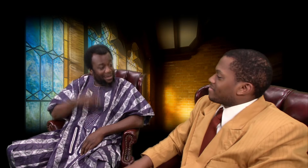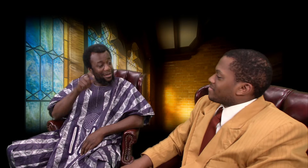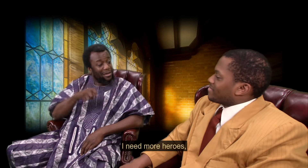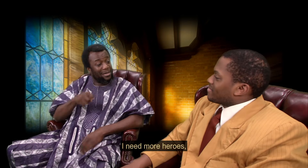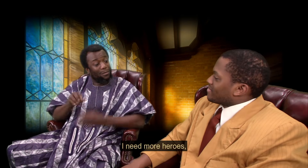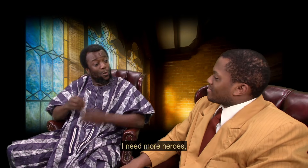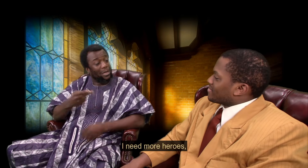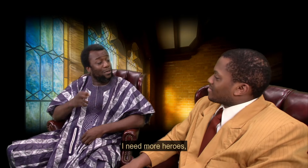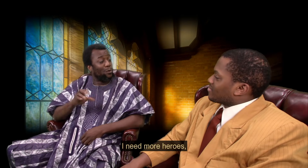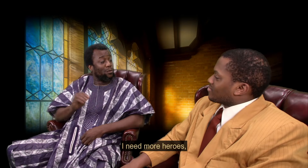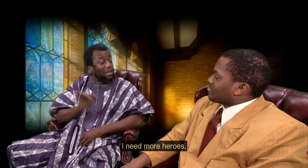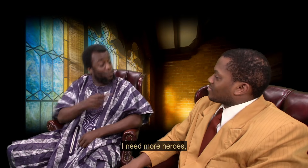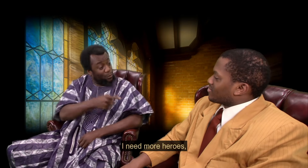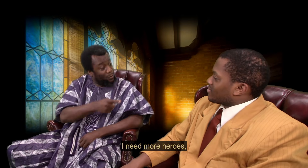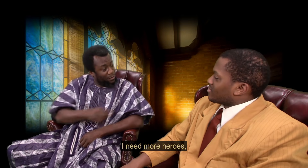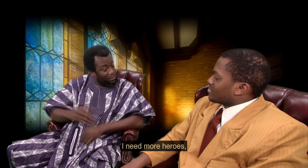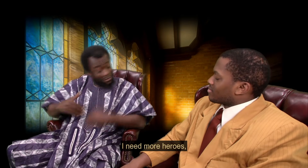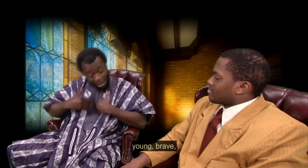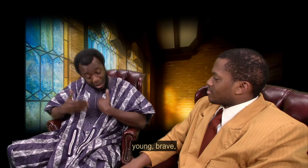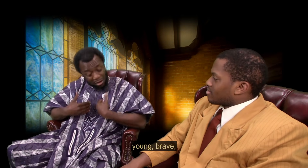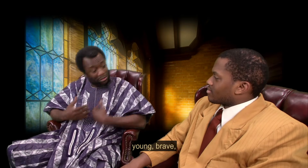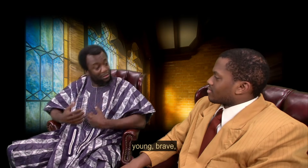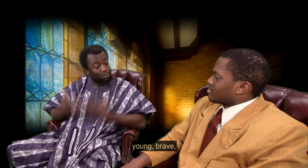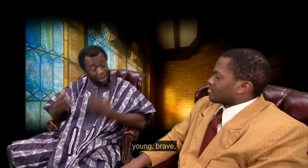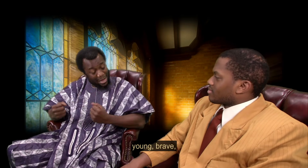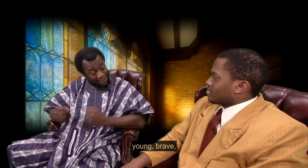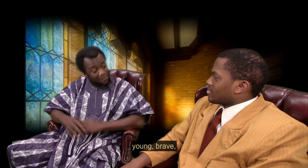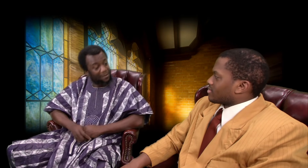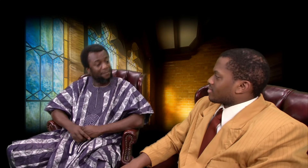I need more heroes. Young who are brave.